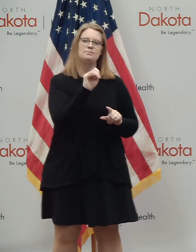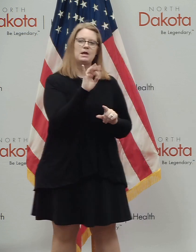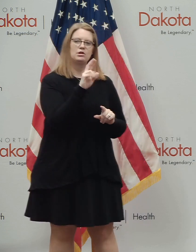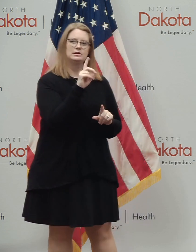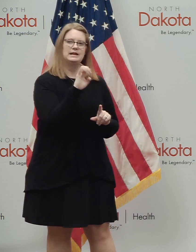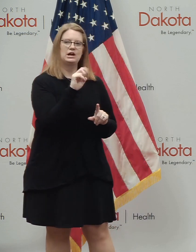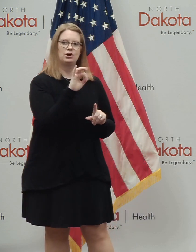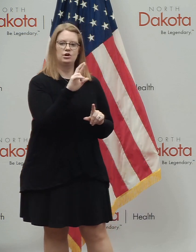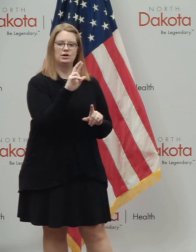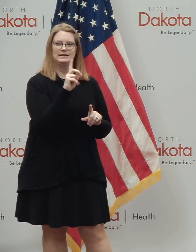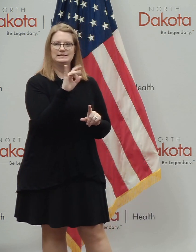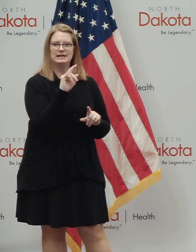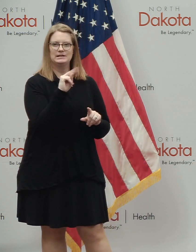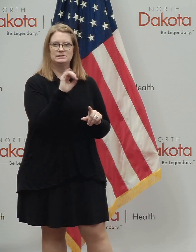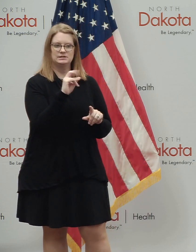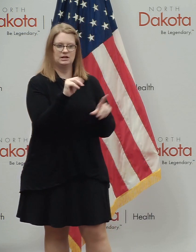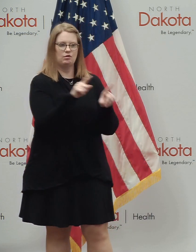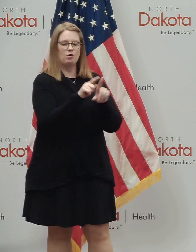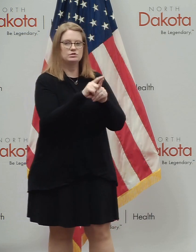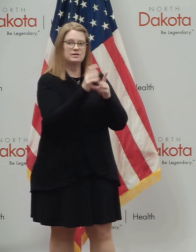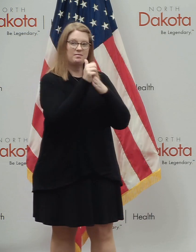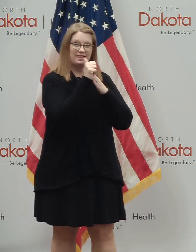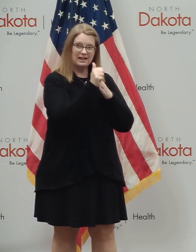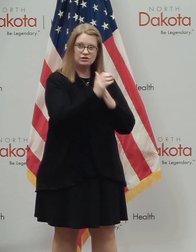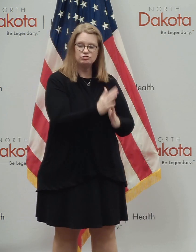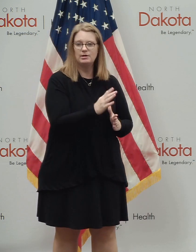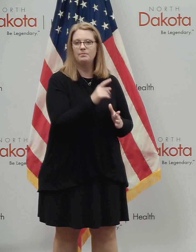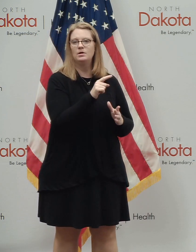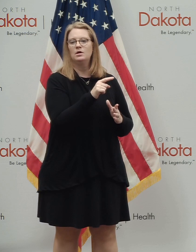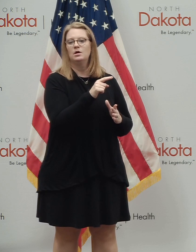Dickinson also delivering some strong leadership on